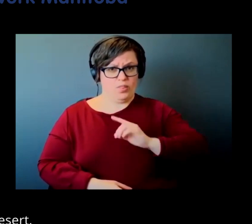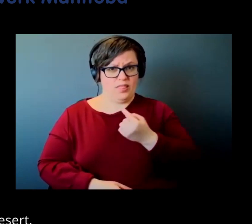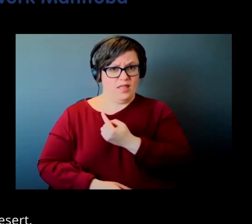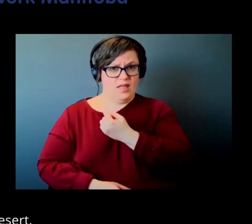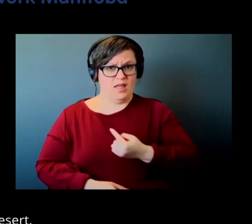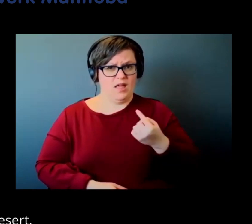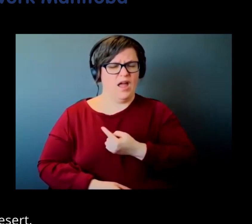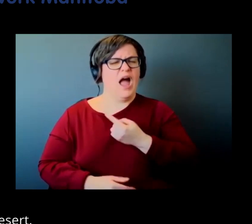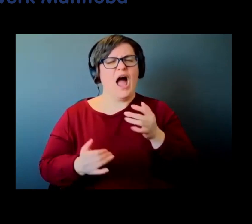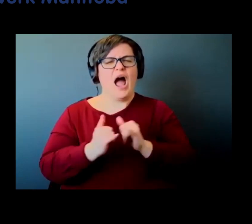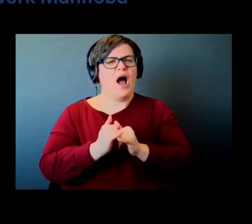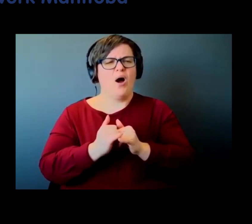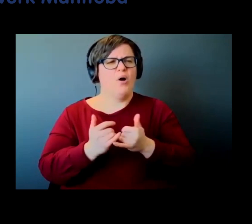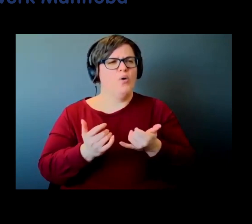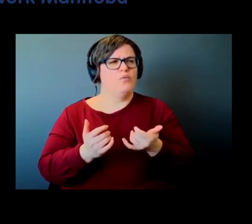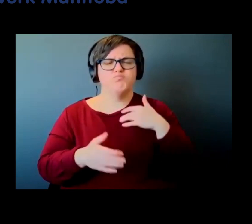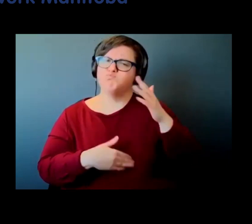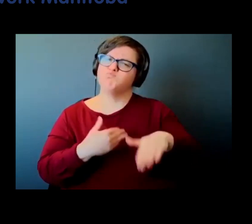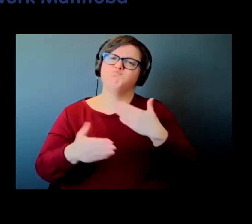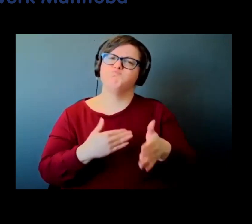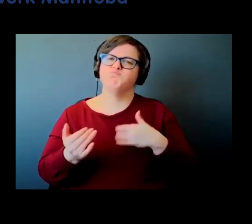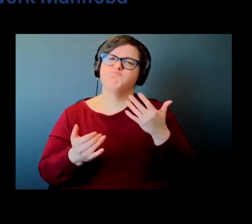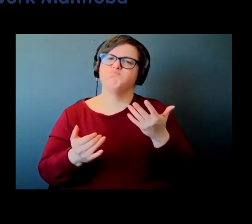keeping yourself company?